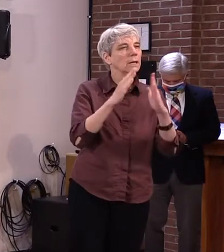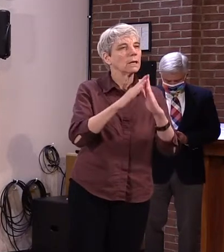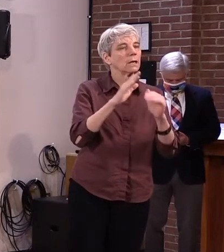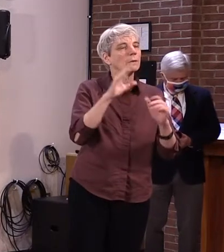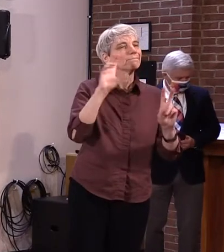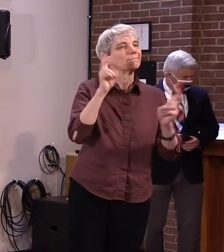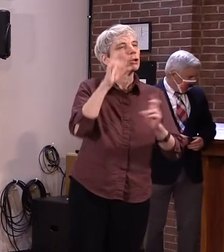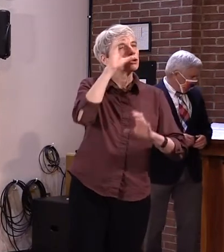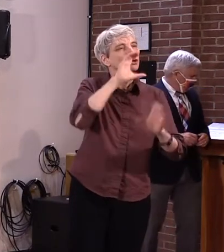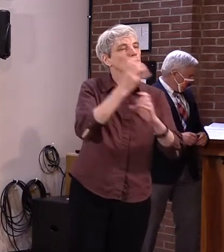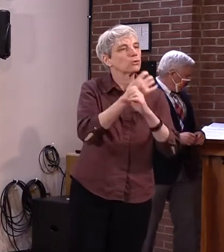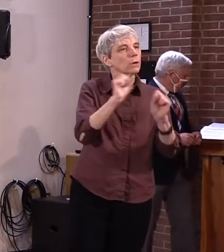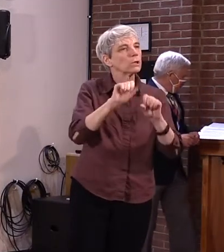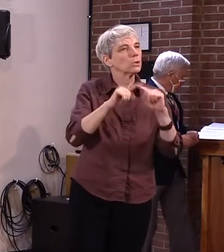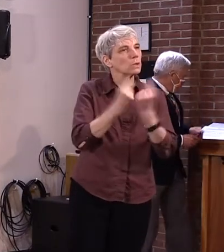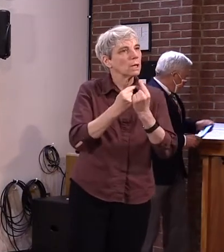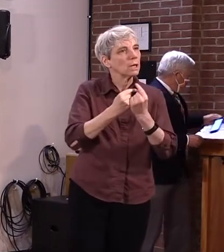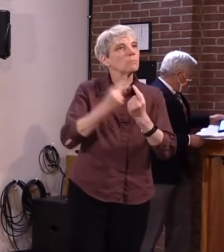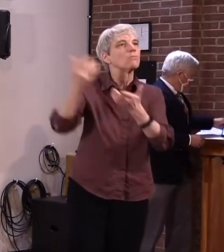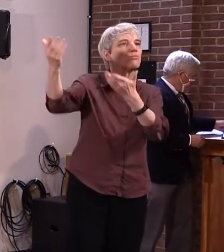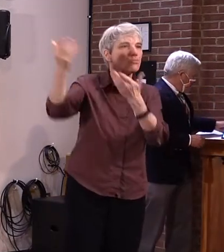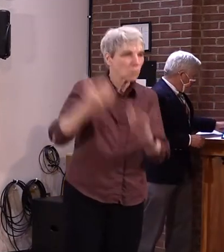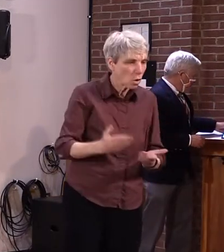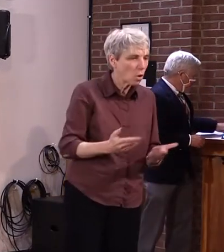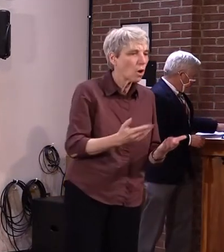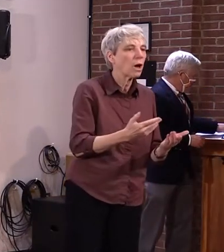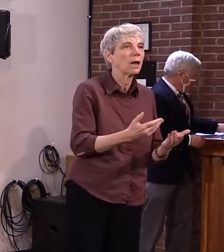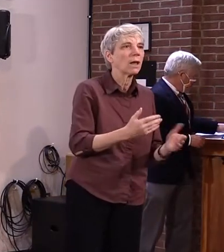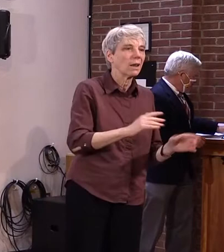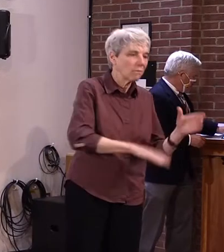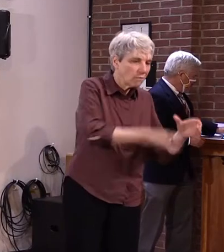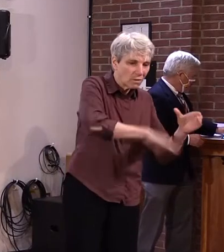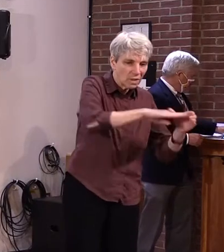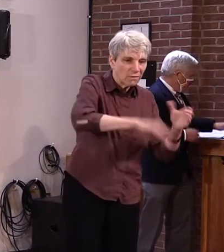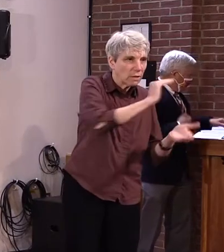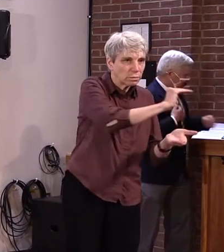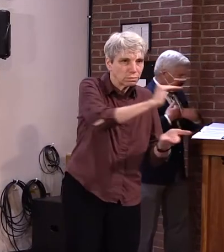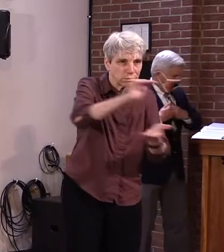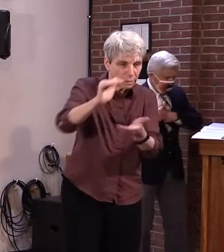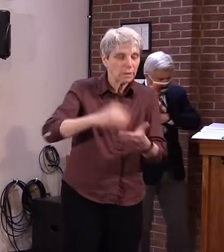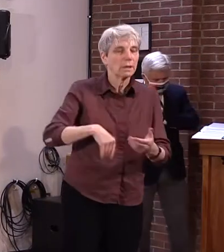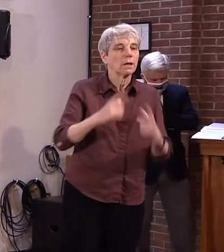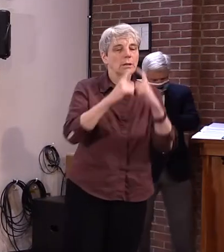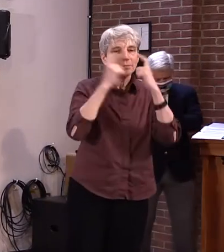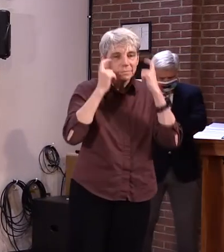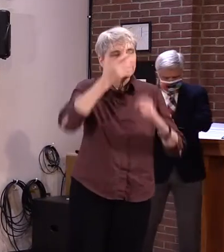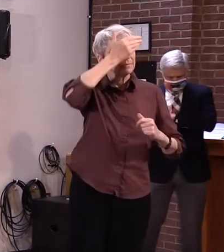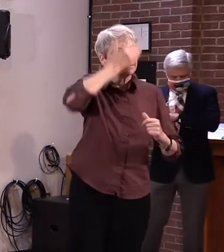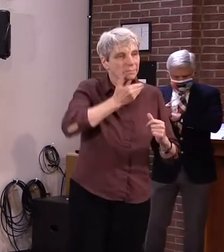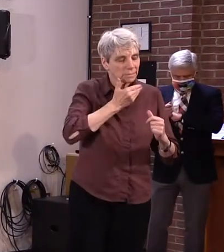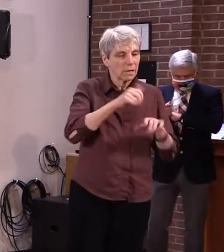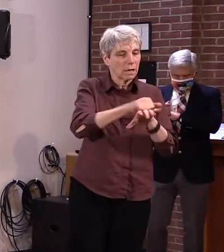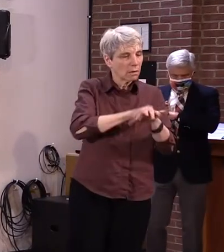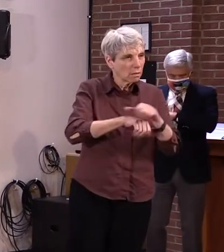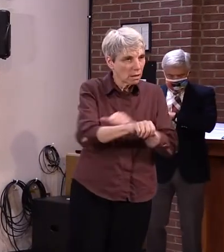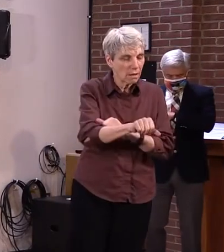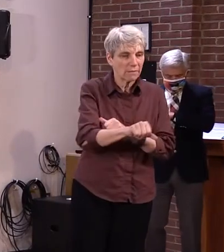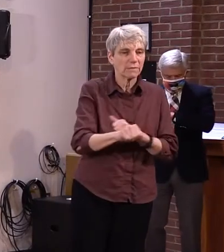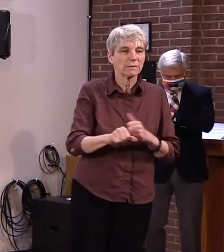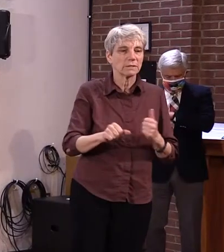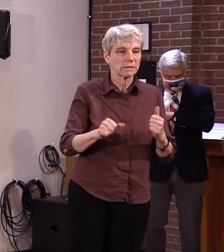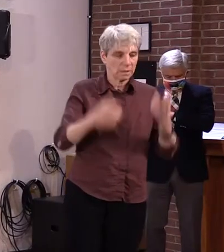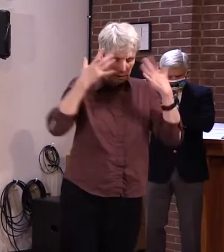procedure masks, KN95 masks, N95 respirators, face shields, latex gloves,